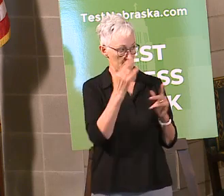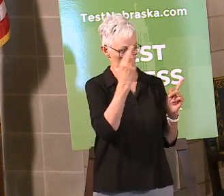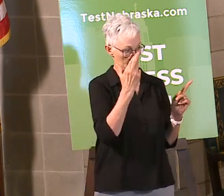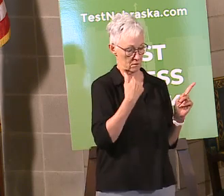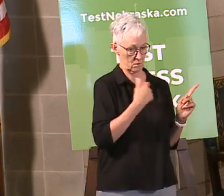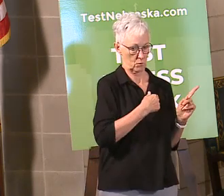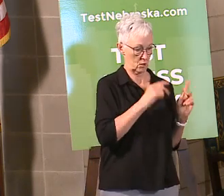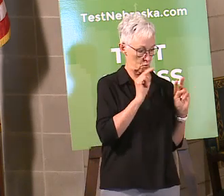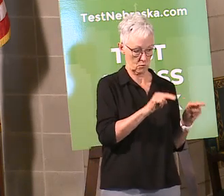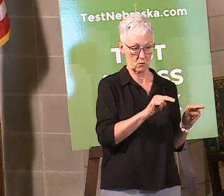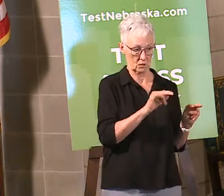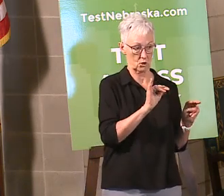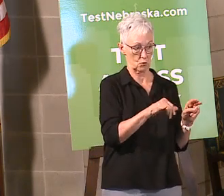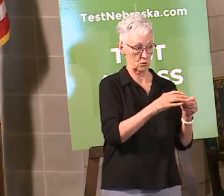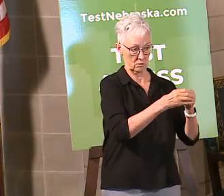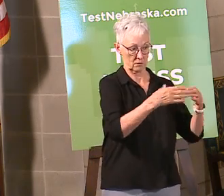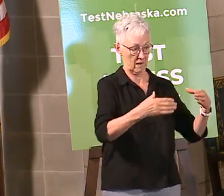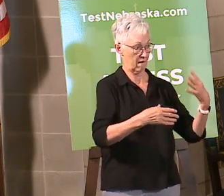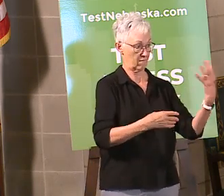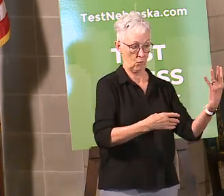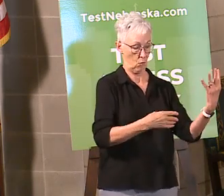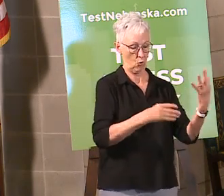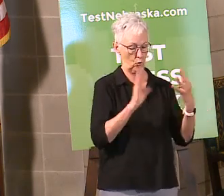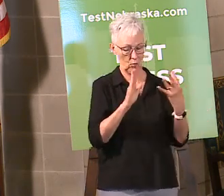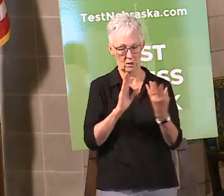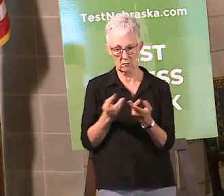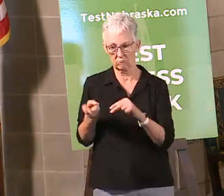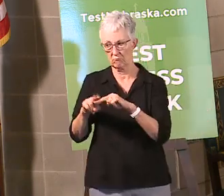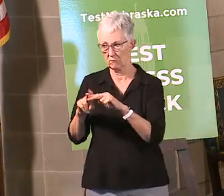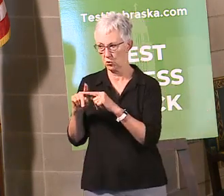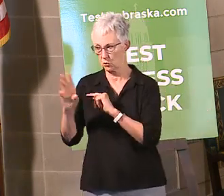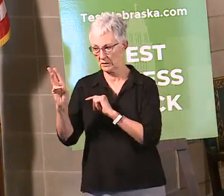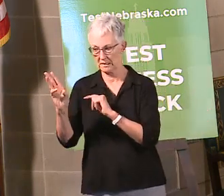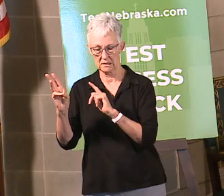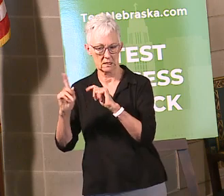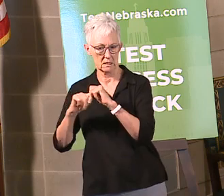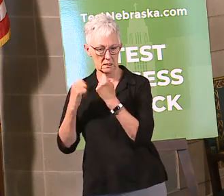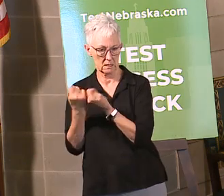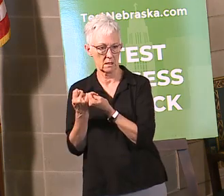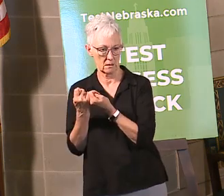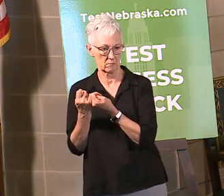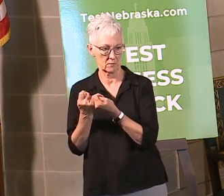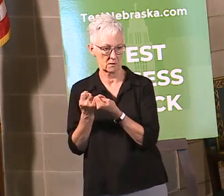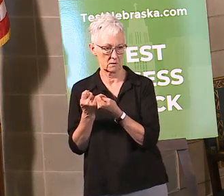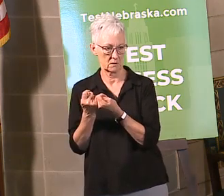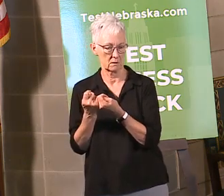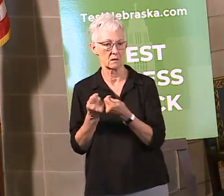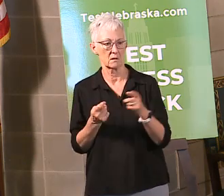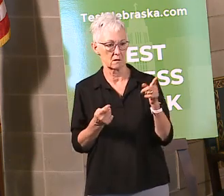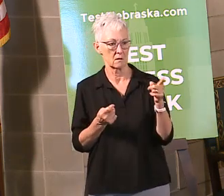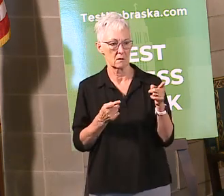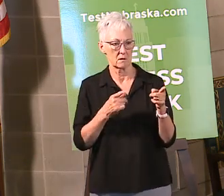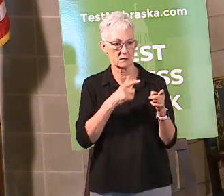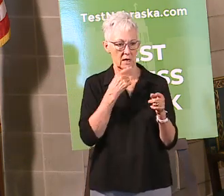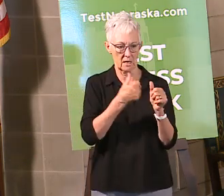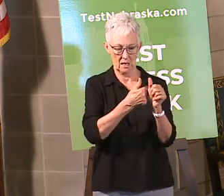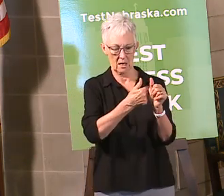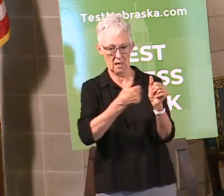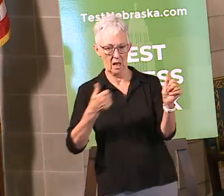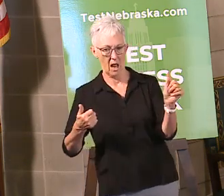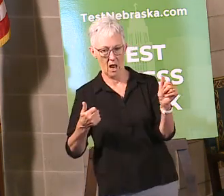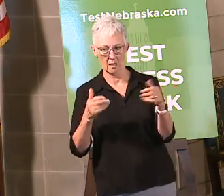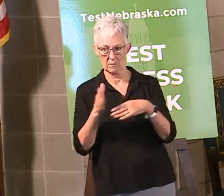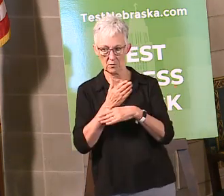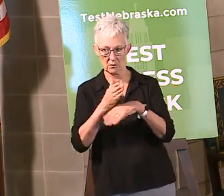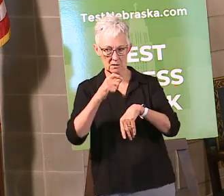from 4 teams to 6 teams and start expanding that. Also remember, when Dr. Antone is talking about the number of tests received back, so there is a little bit of a lag between the time we actually